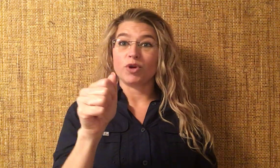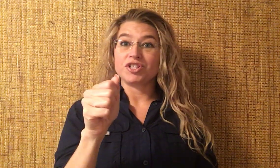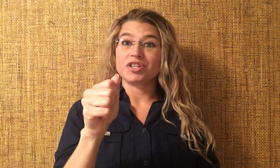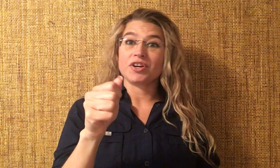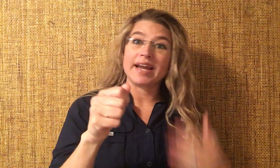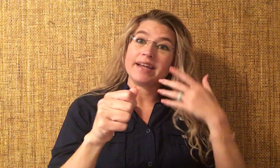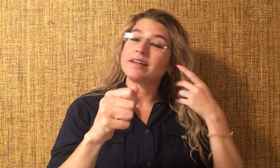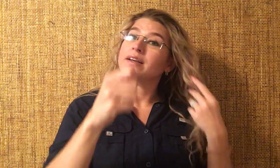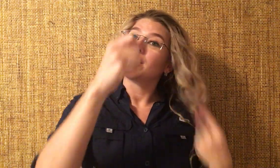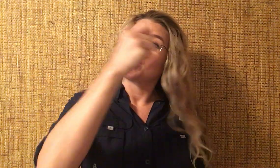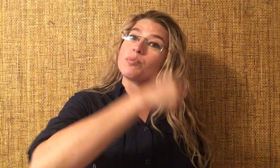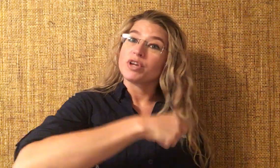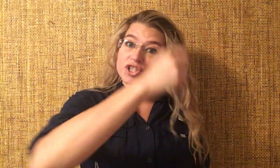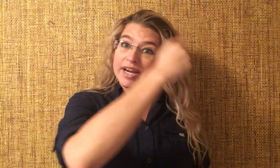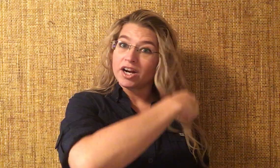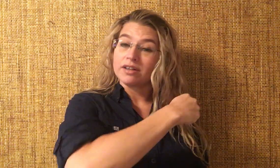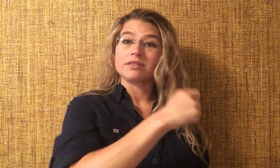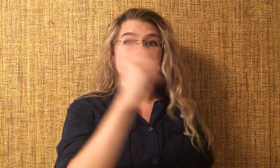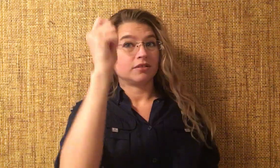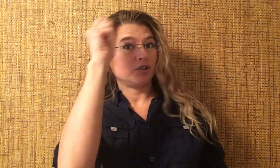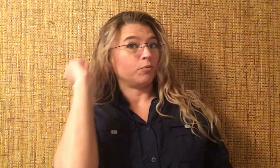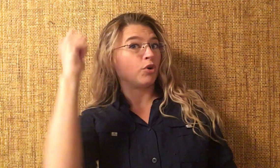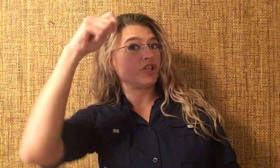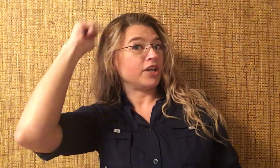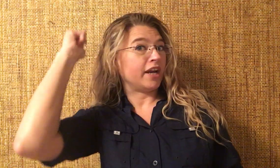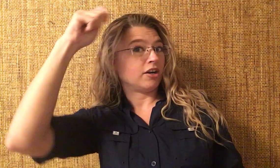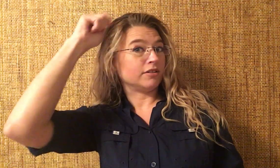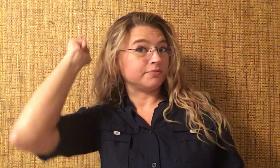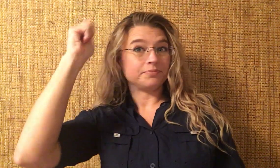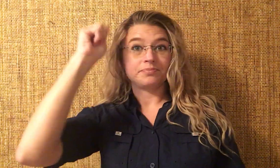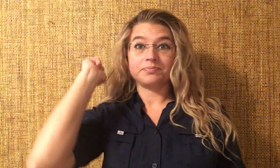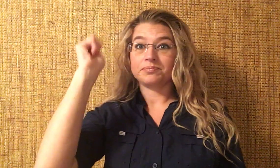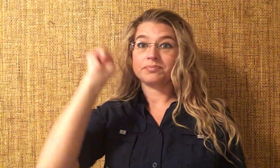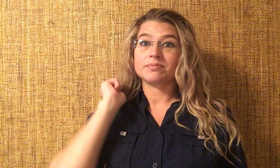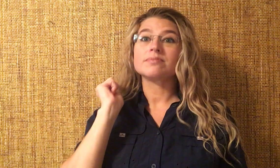brush in your hand. Brush hair. Brush hair.